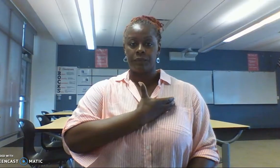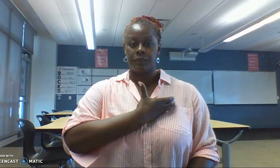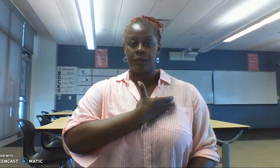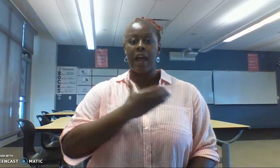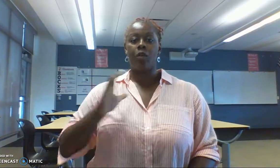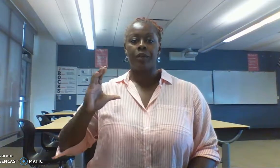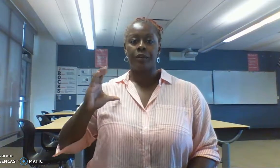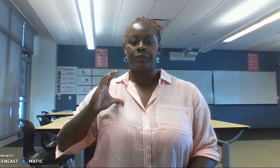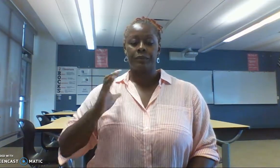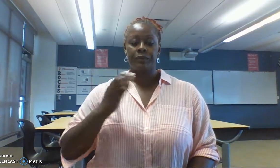Our.